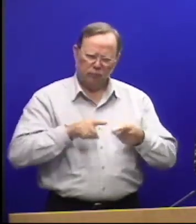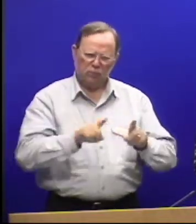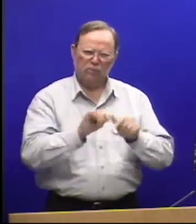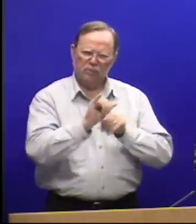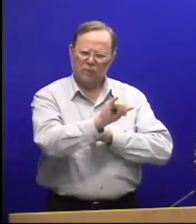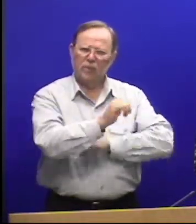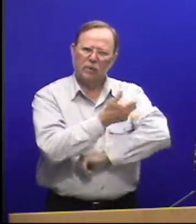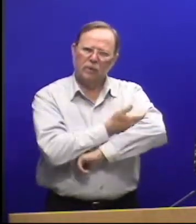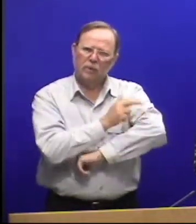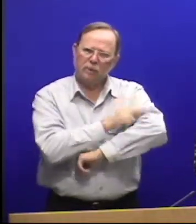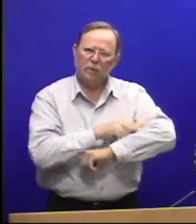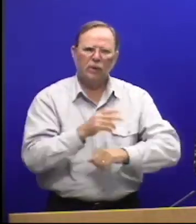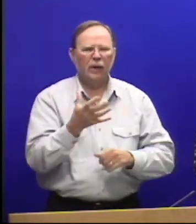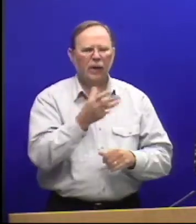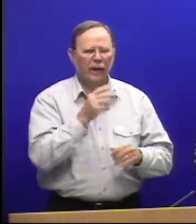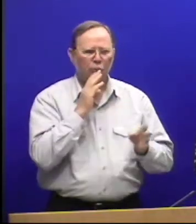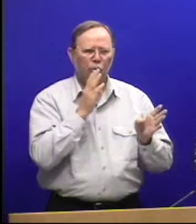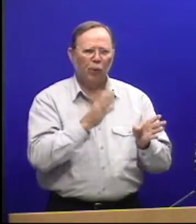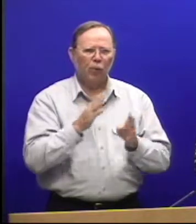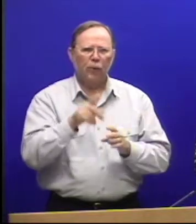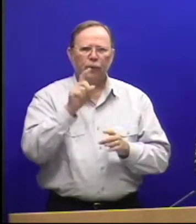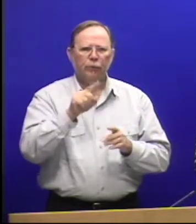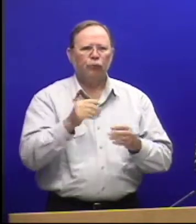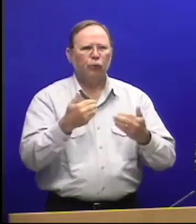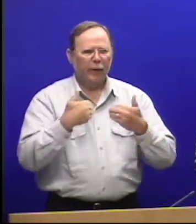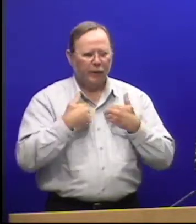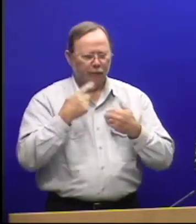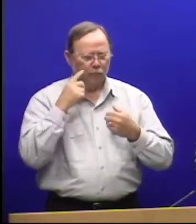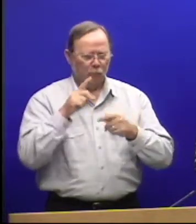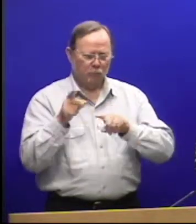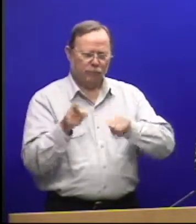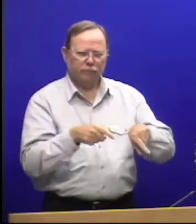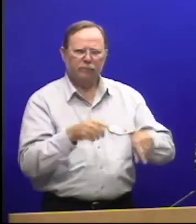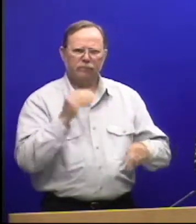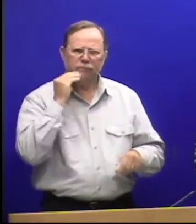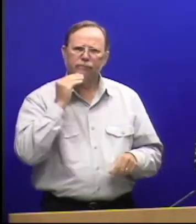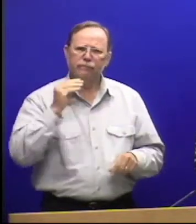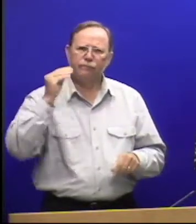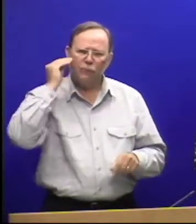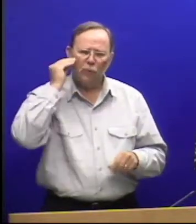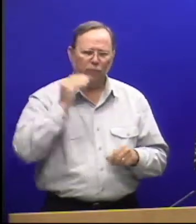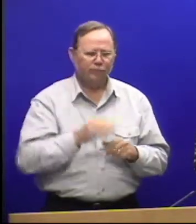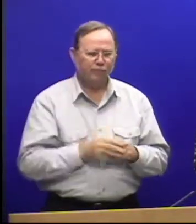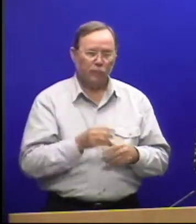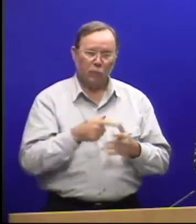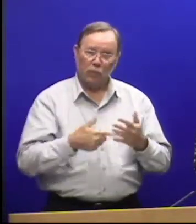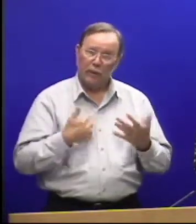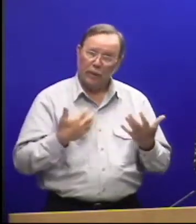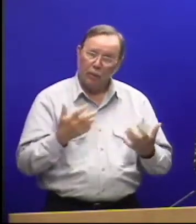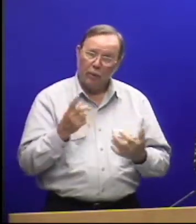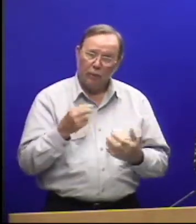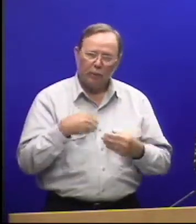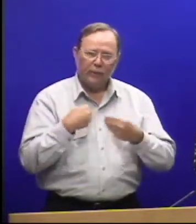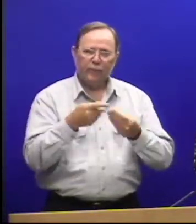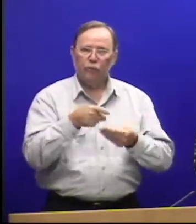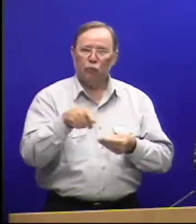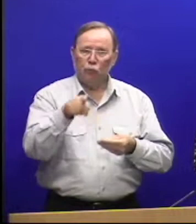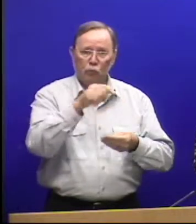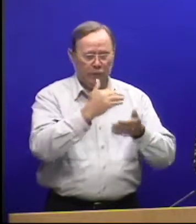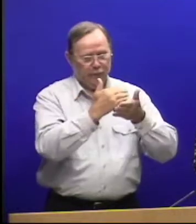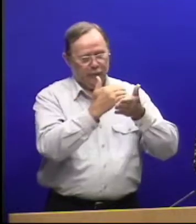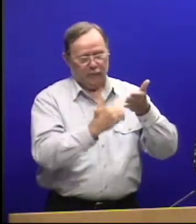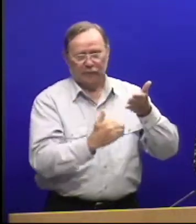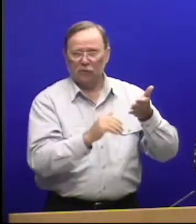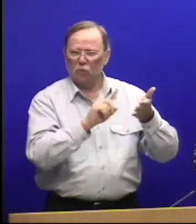and preparations you will need to have for coming home. What I'd like to do is give you a list of questions that you